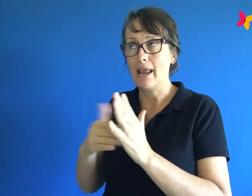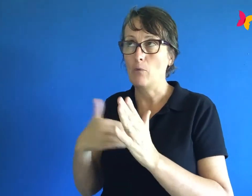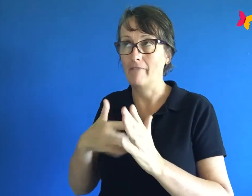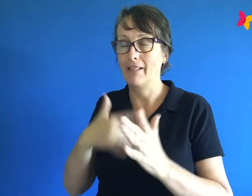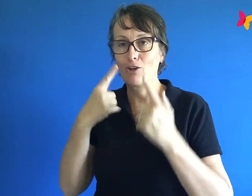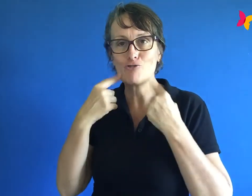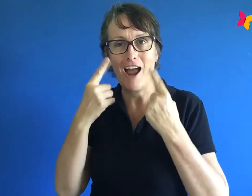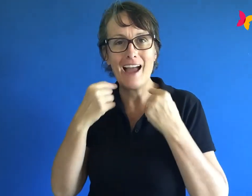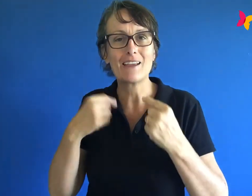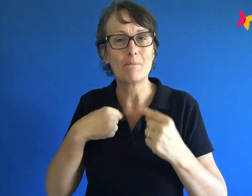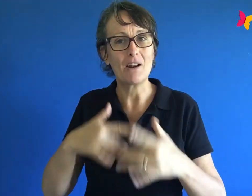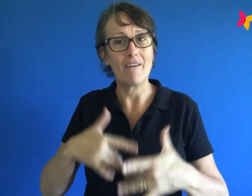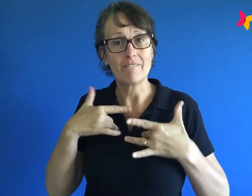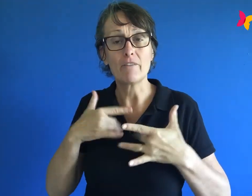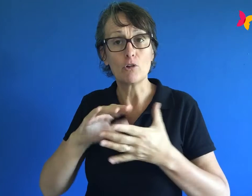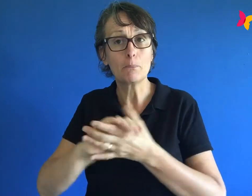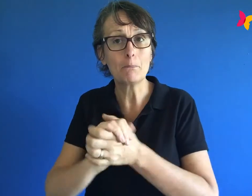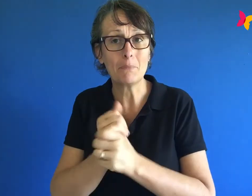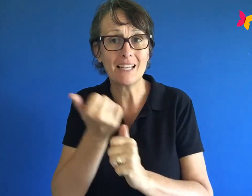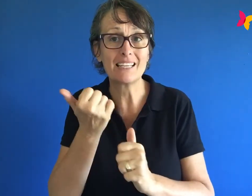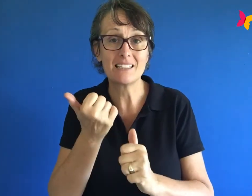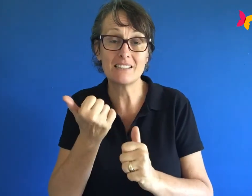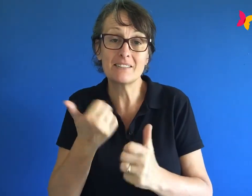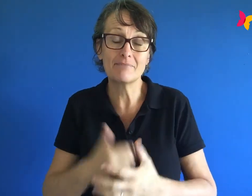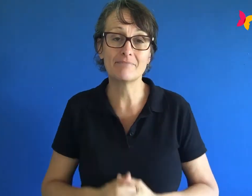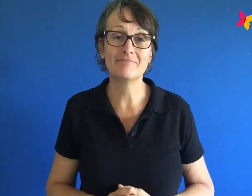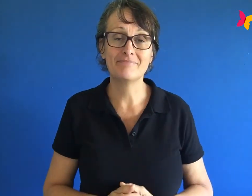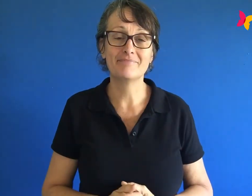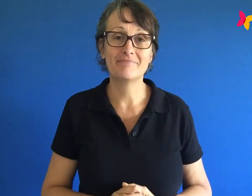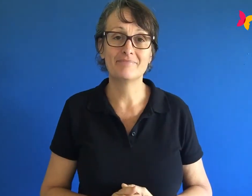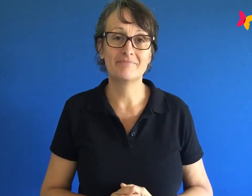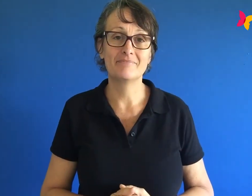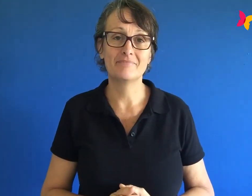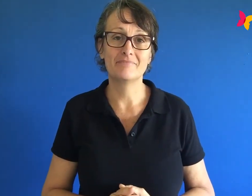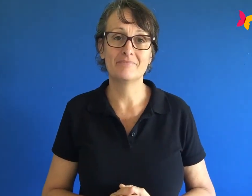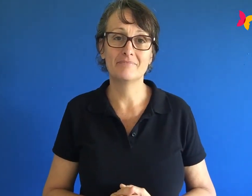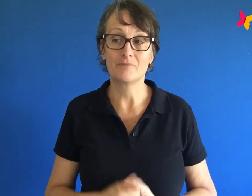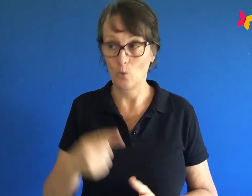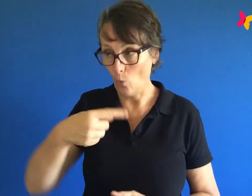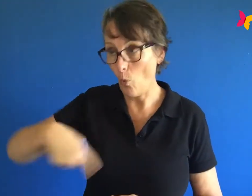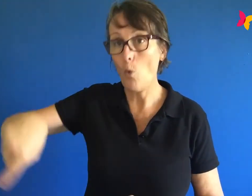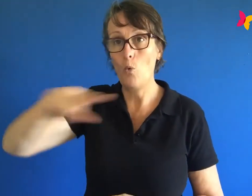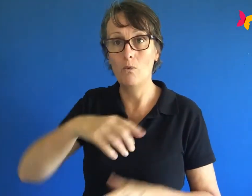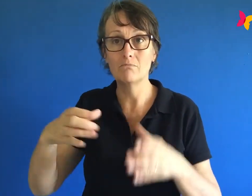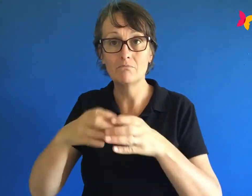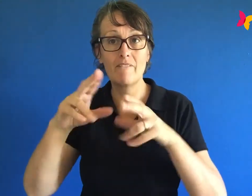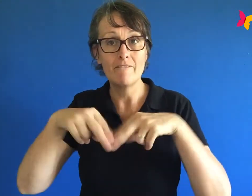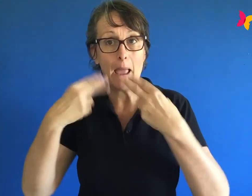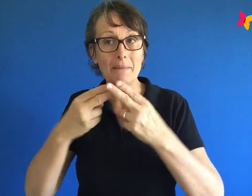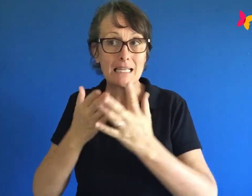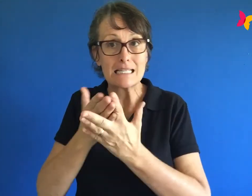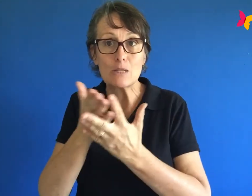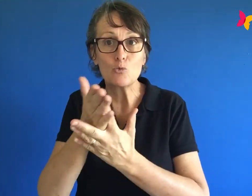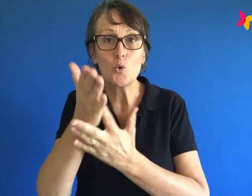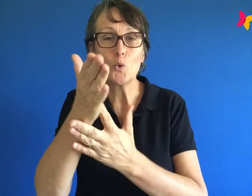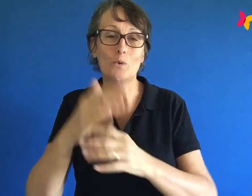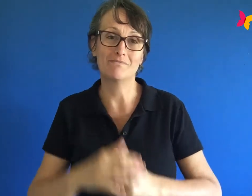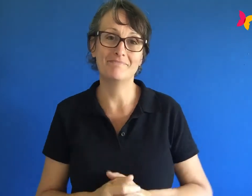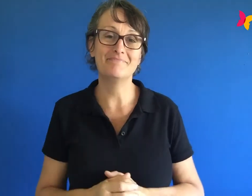feel incredibly grateful that we all got through this. When was the moment you realised that